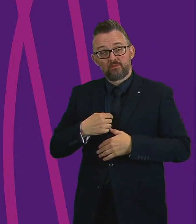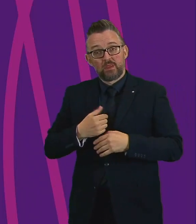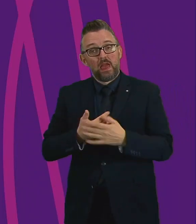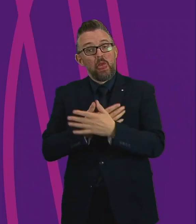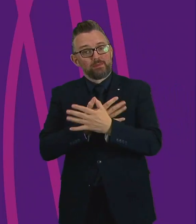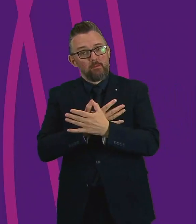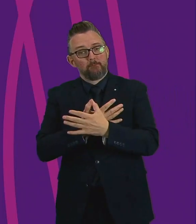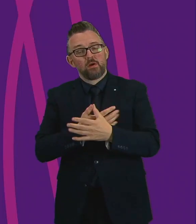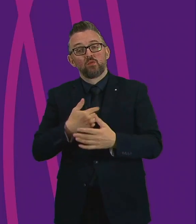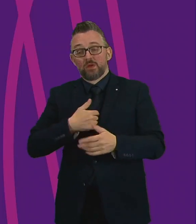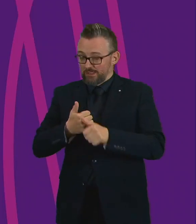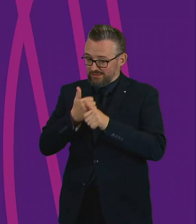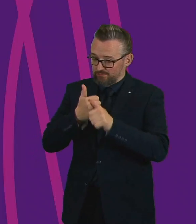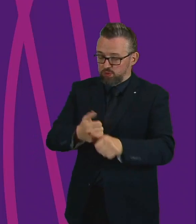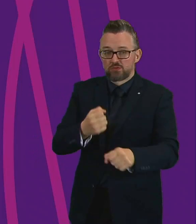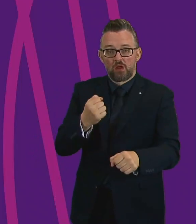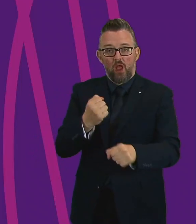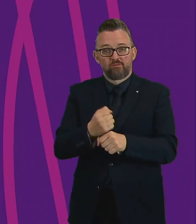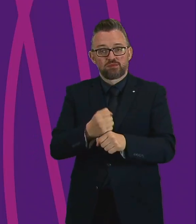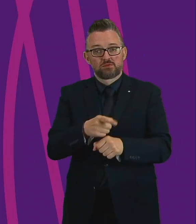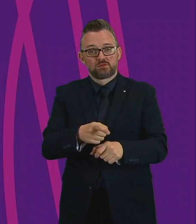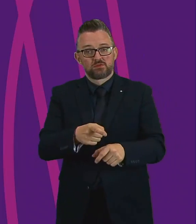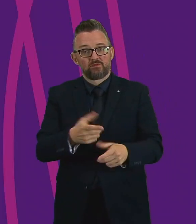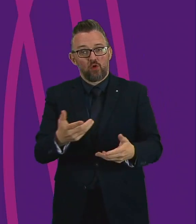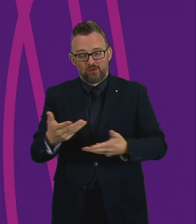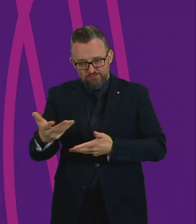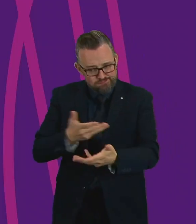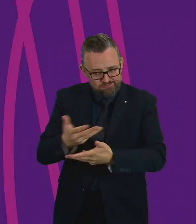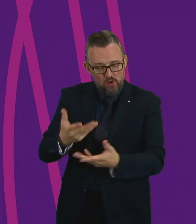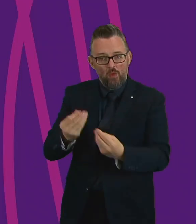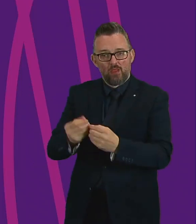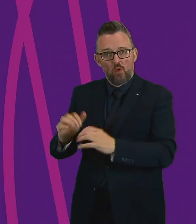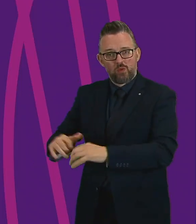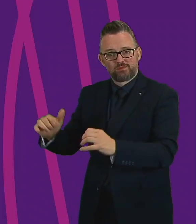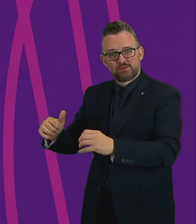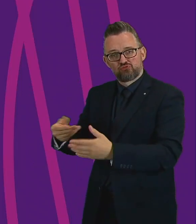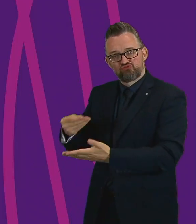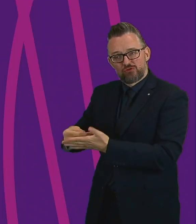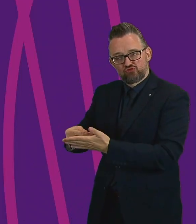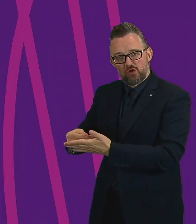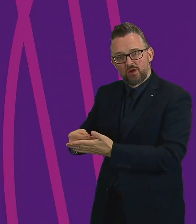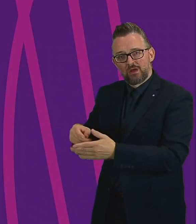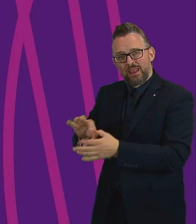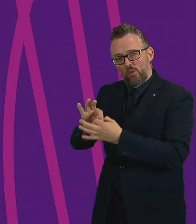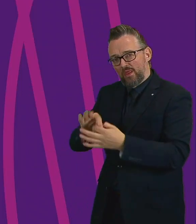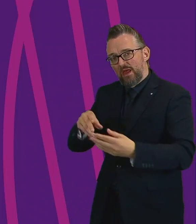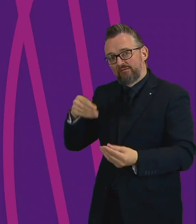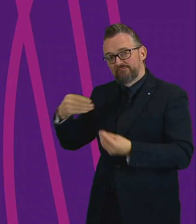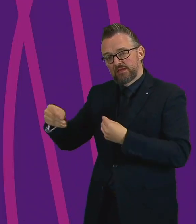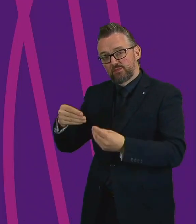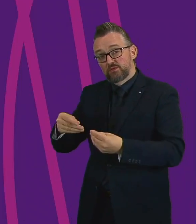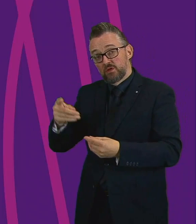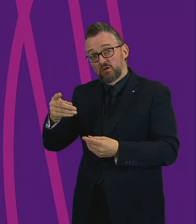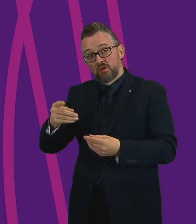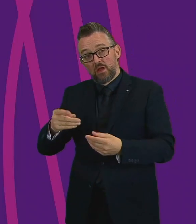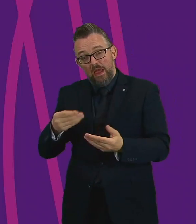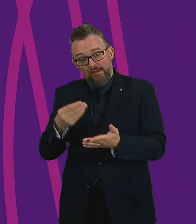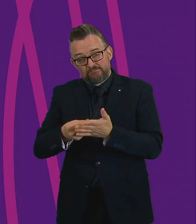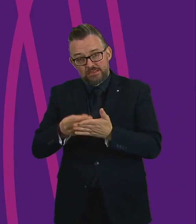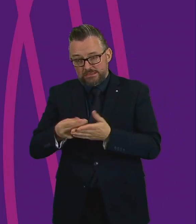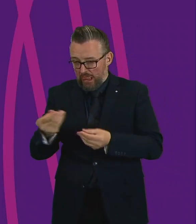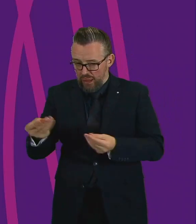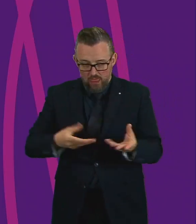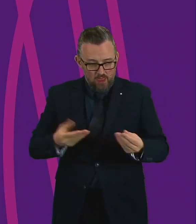our support to the government's negotiations with the Treasury on flexibilities. A fiscal framework exists in